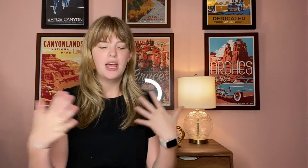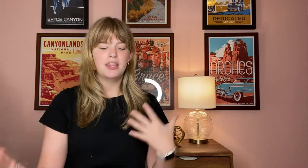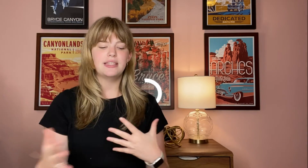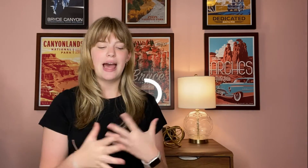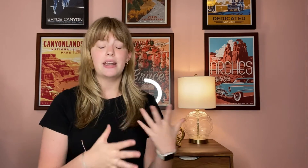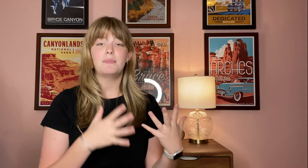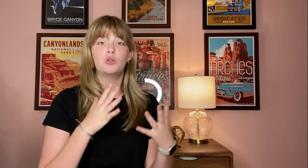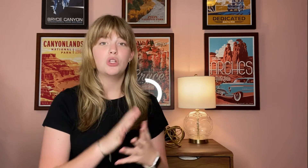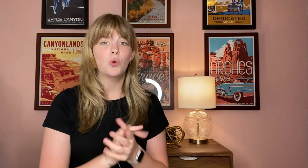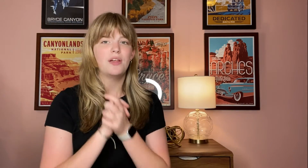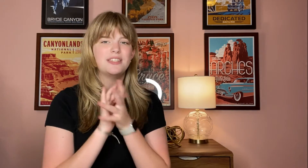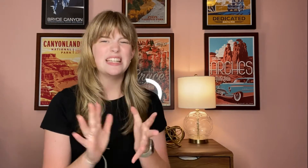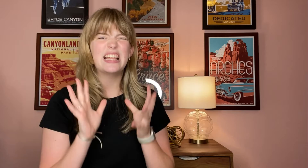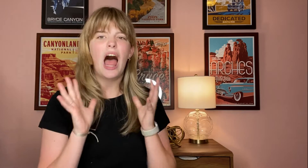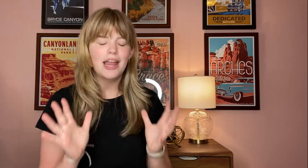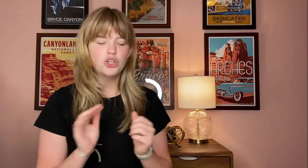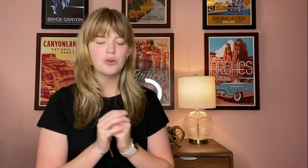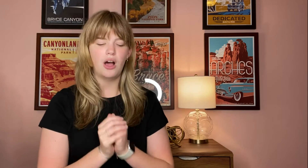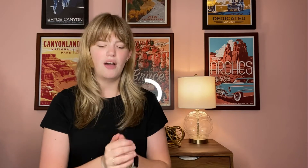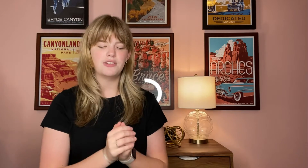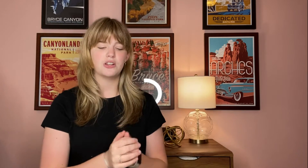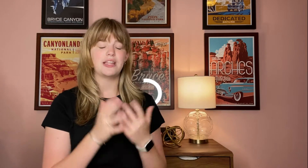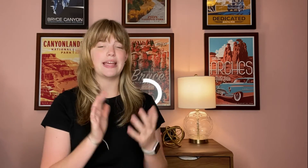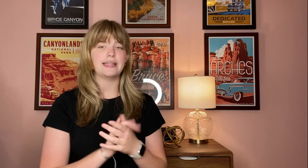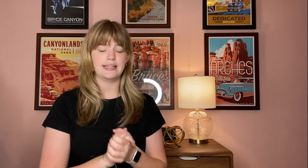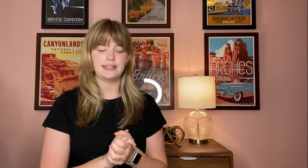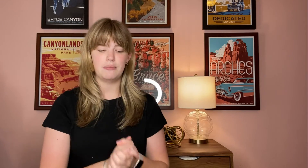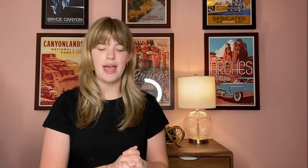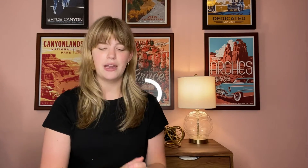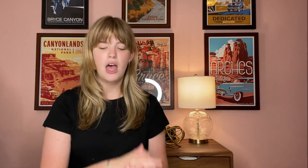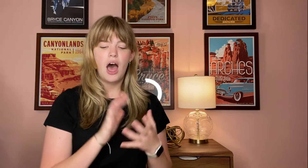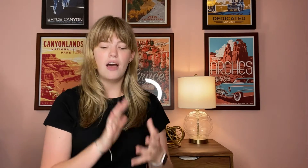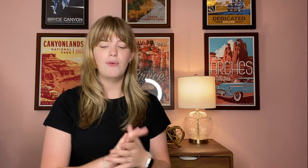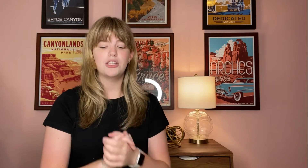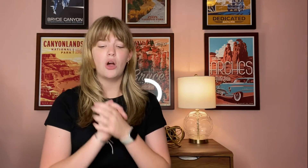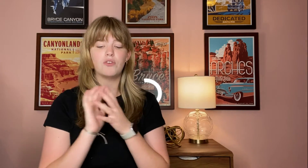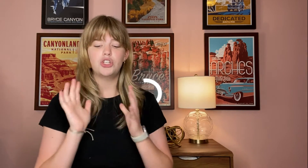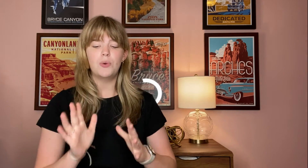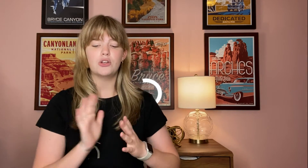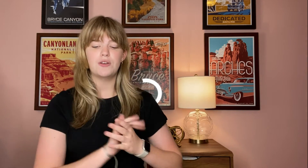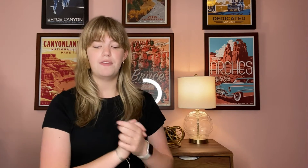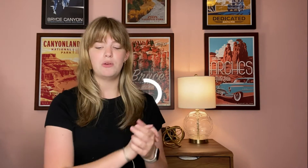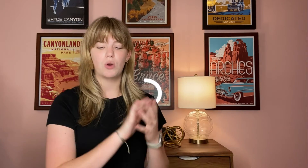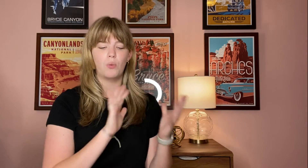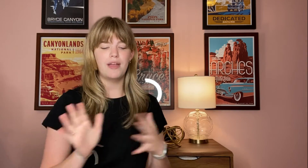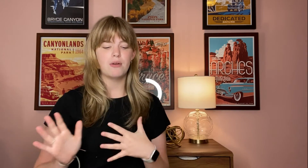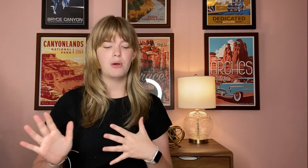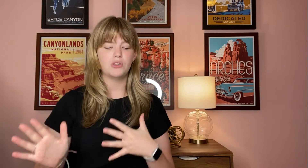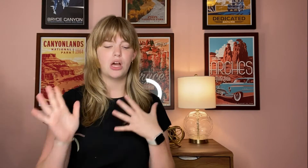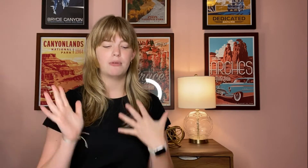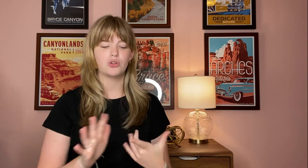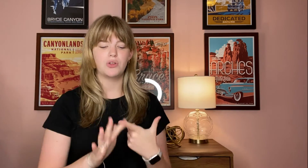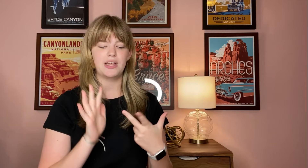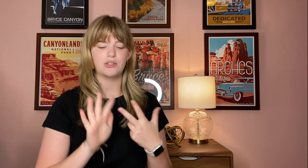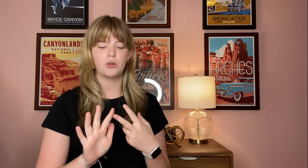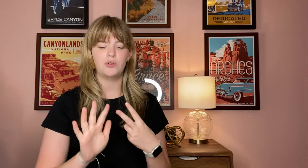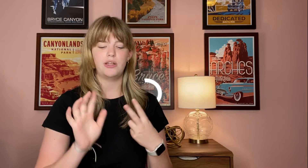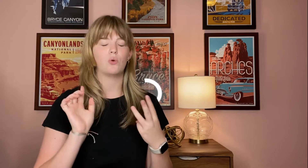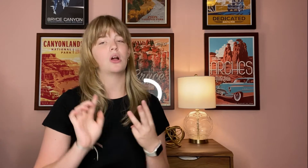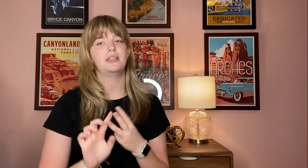These added up to a total of 600 officers and enlisted men, of which over 250 were away from post on patrols, escort duty, or on